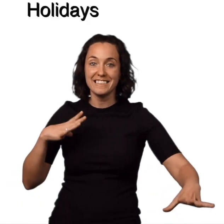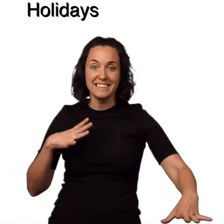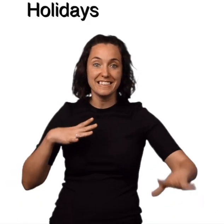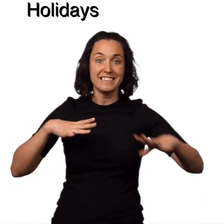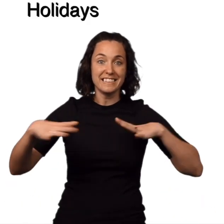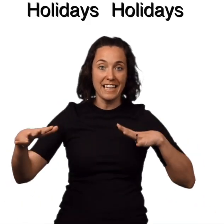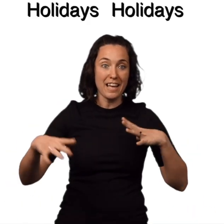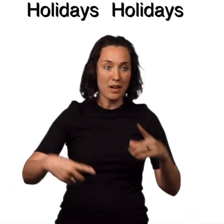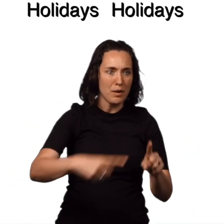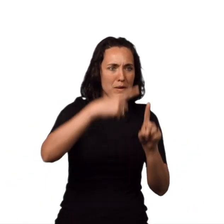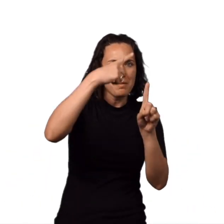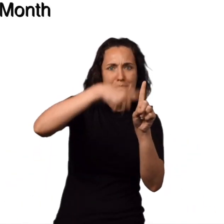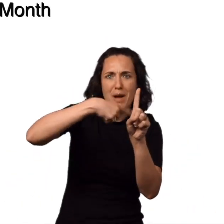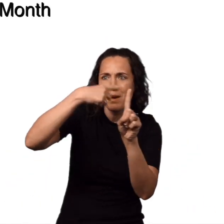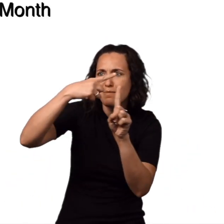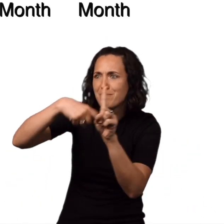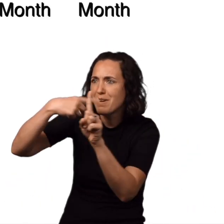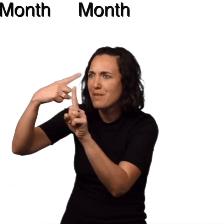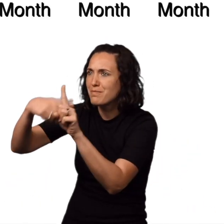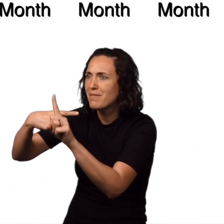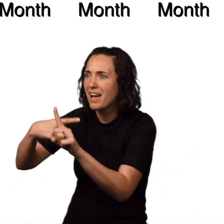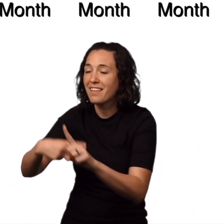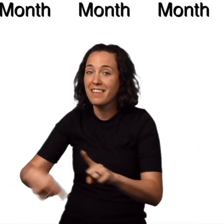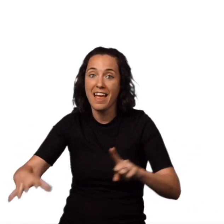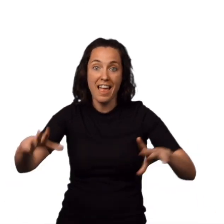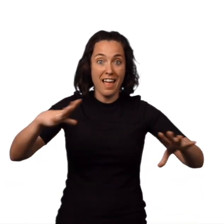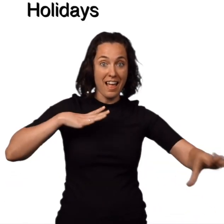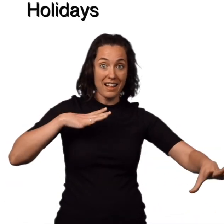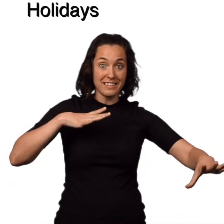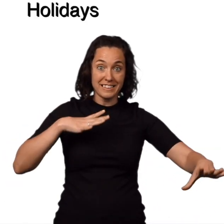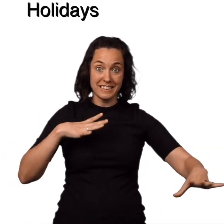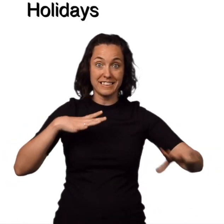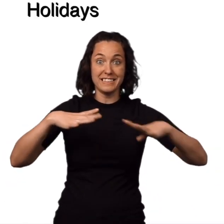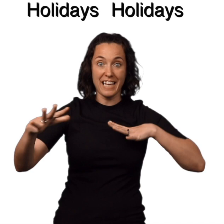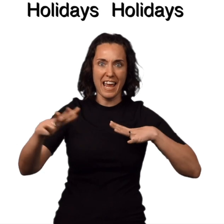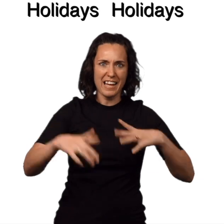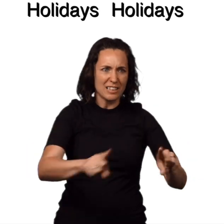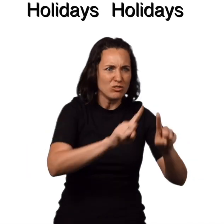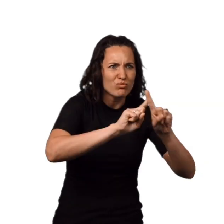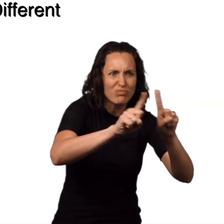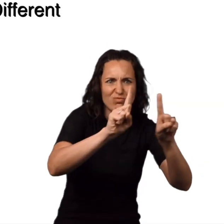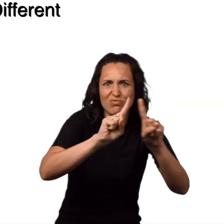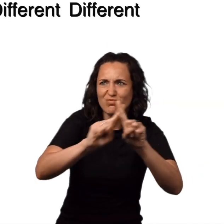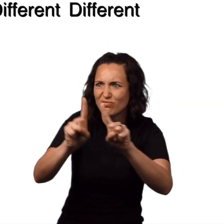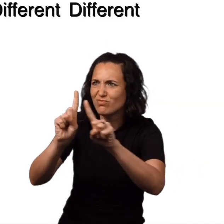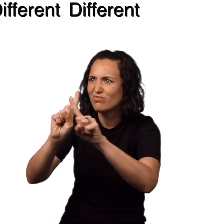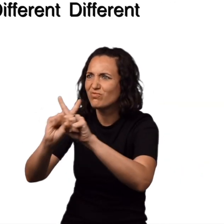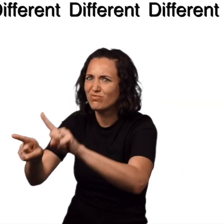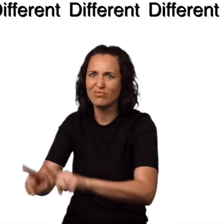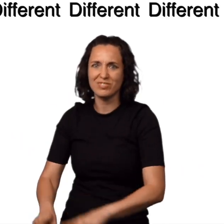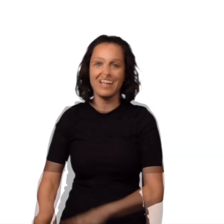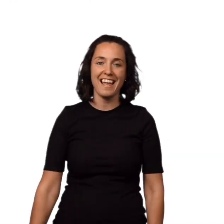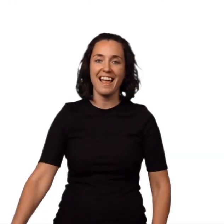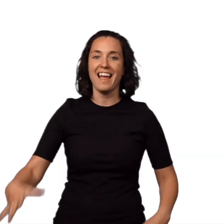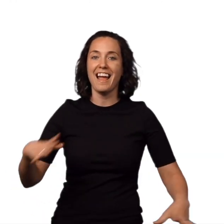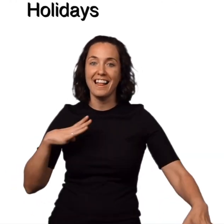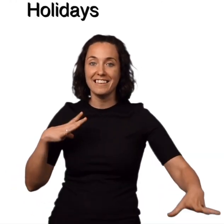Holidays, holidays, month, month, month. Holidays, holidays, different, different, different.